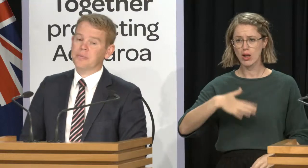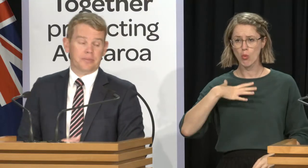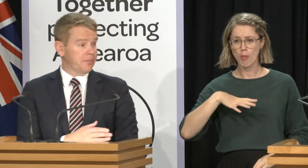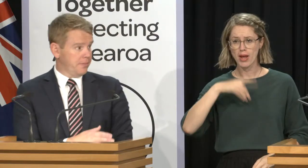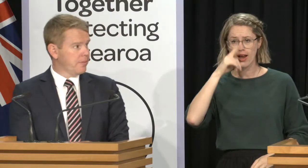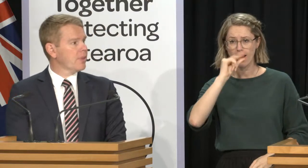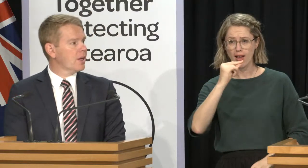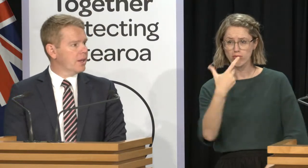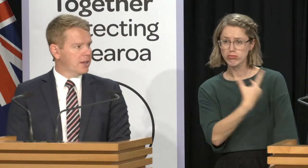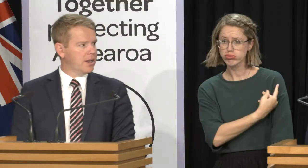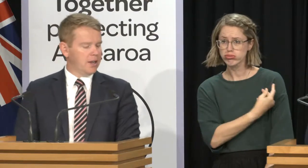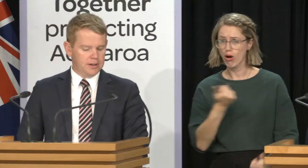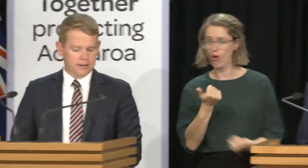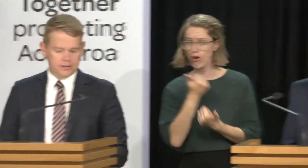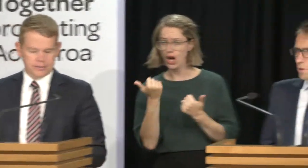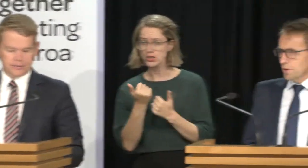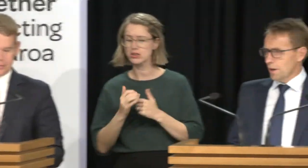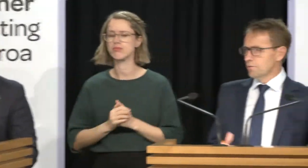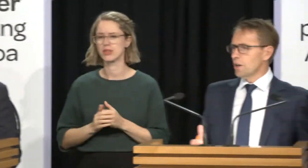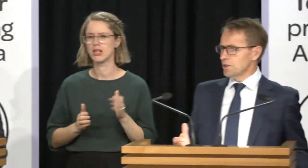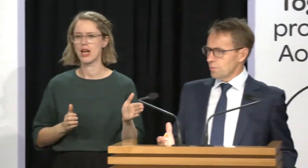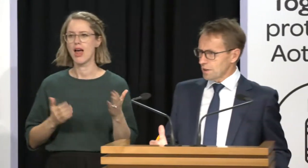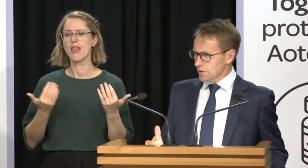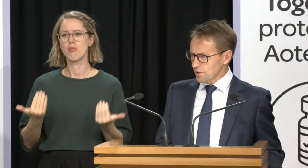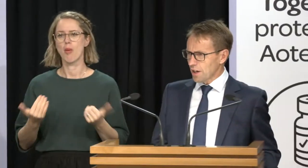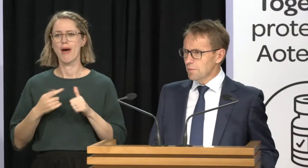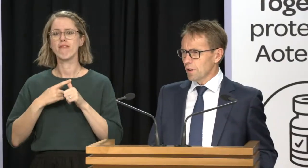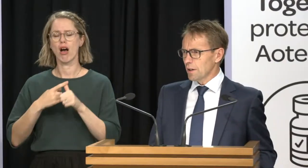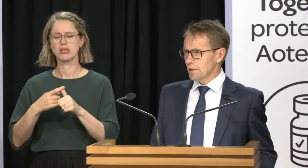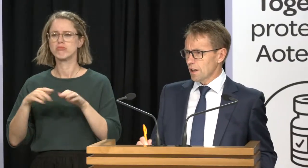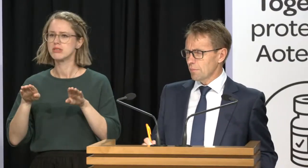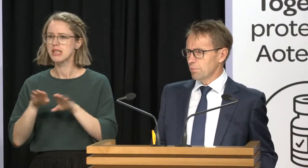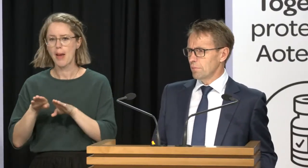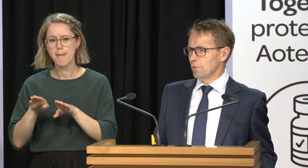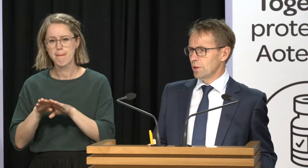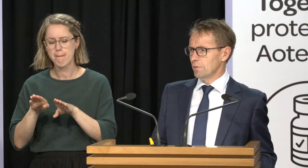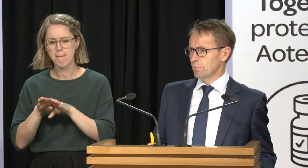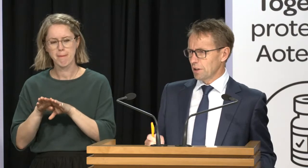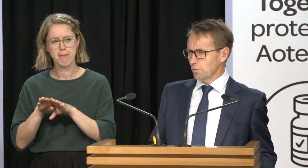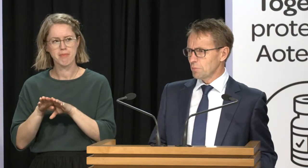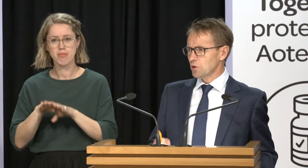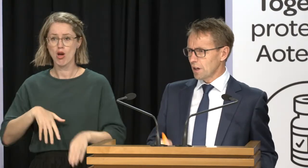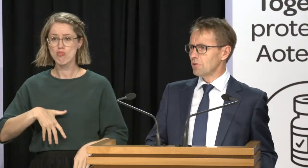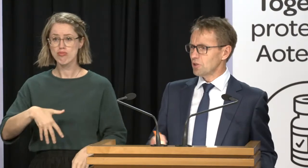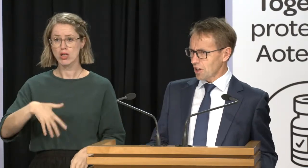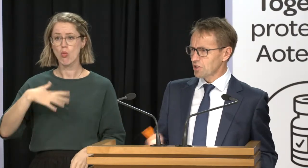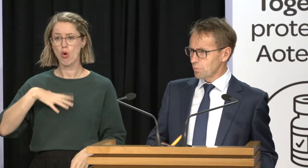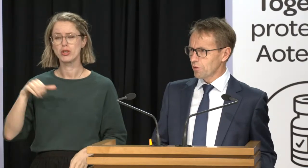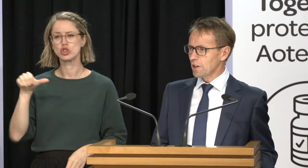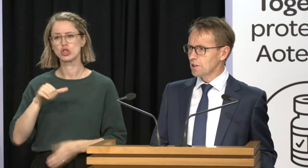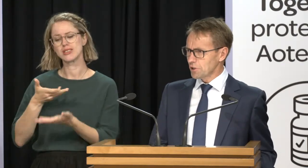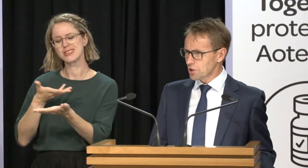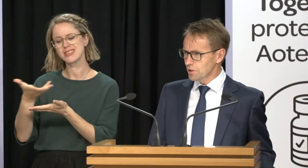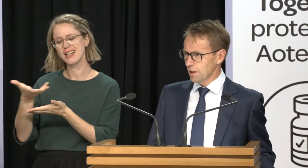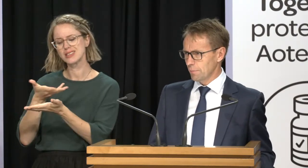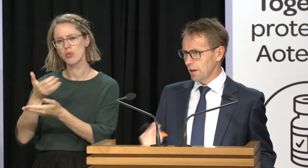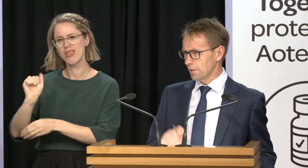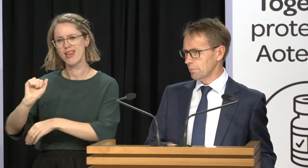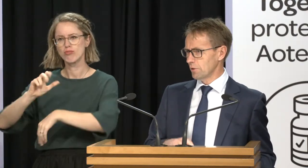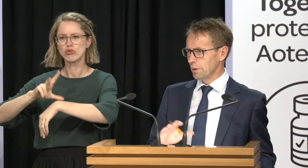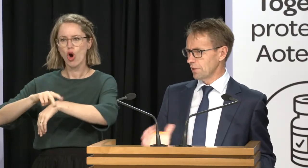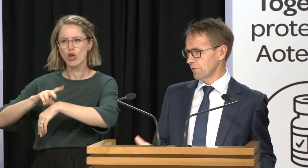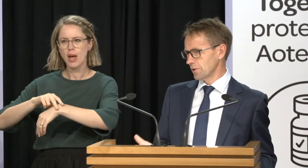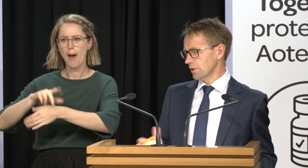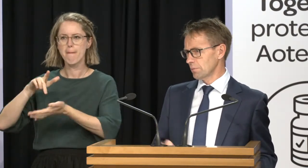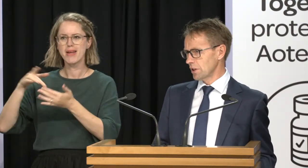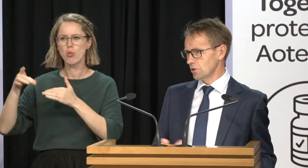vaccine? So at the moment, our advice remains the same, that the pregnant women should have a discussion with their clinician about